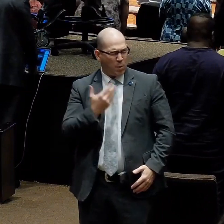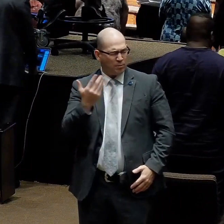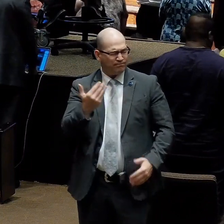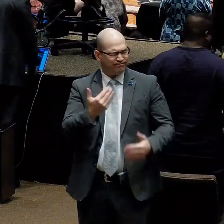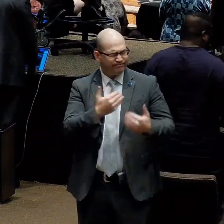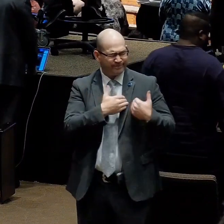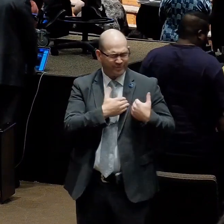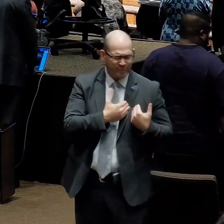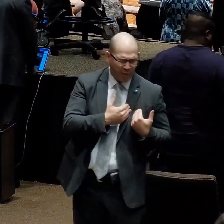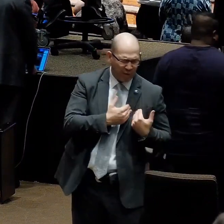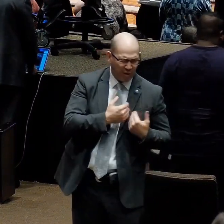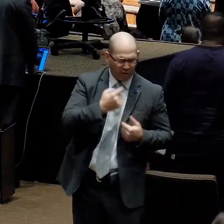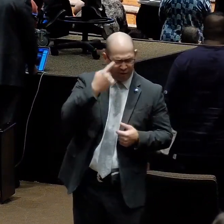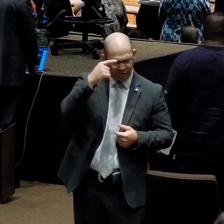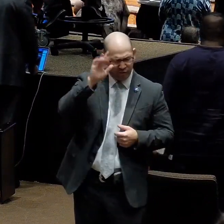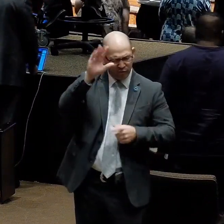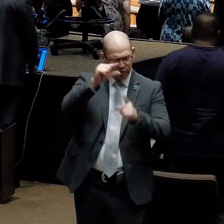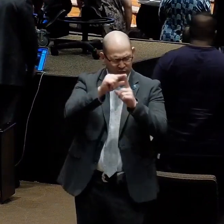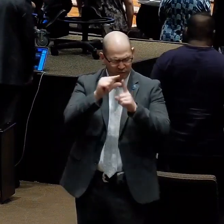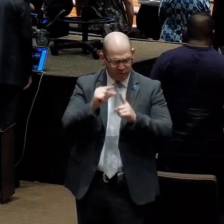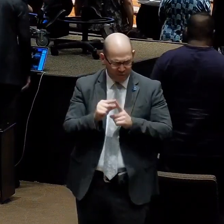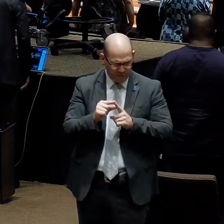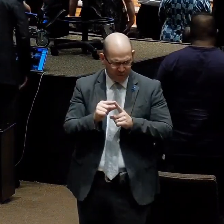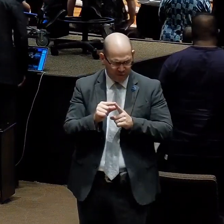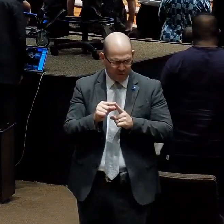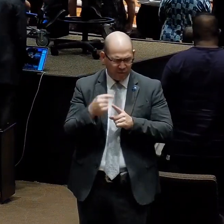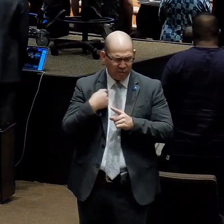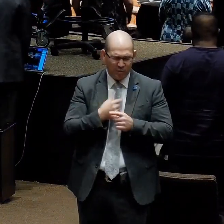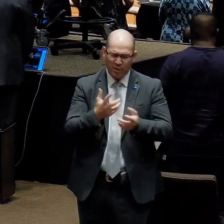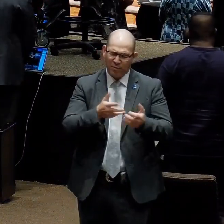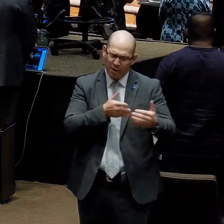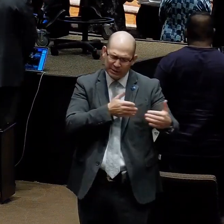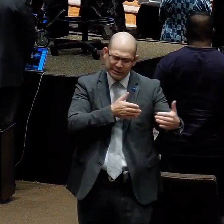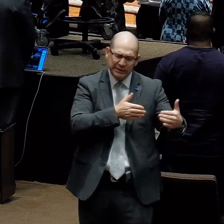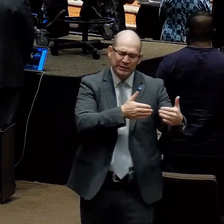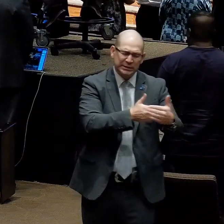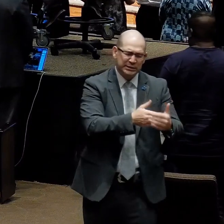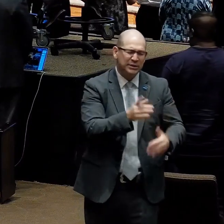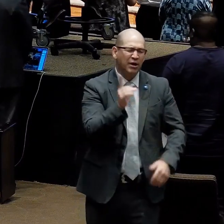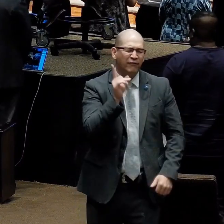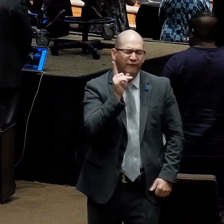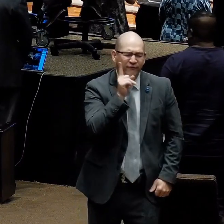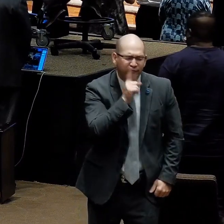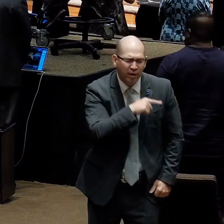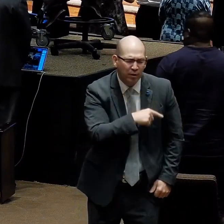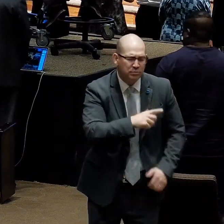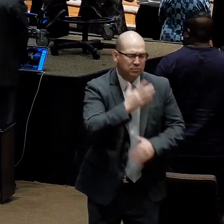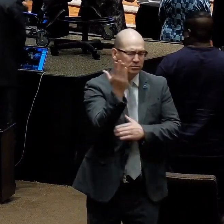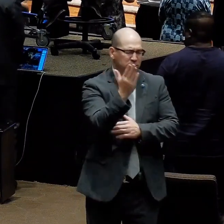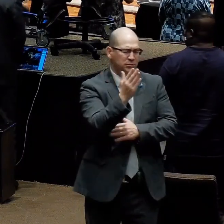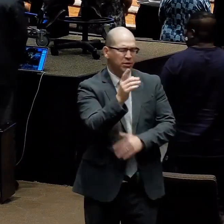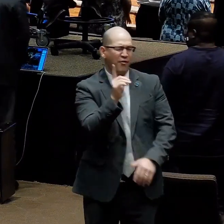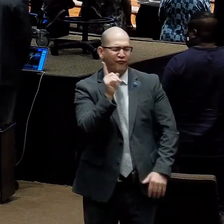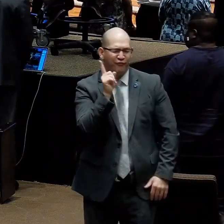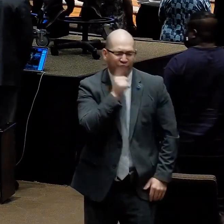As much as we want to stand against false messages of false justice,